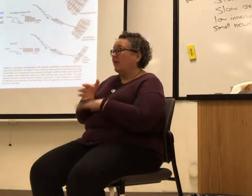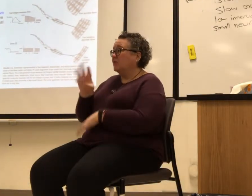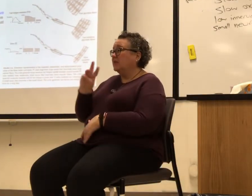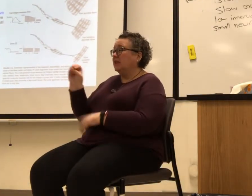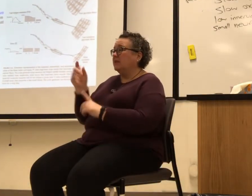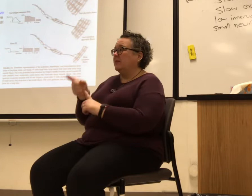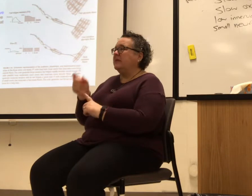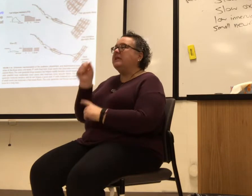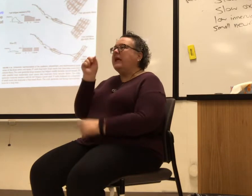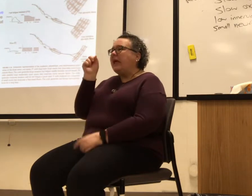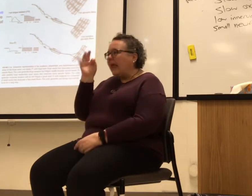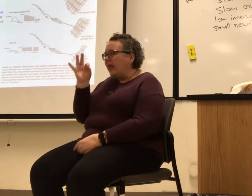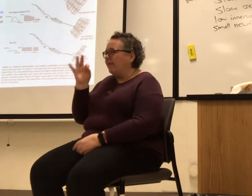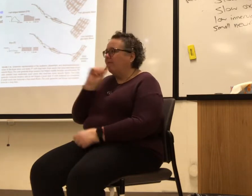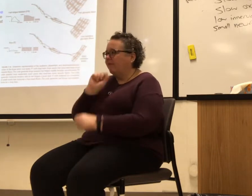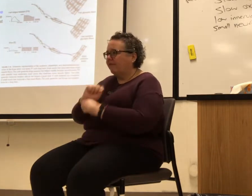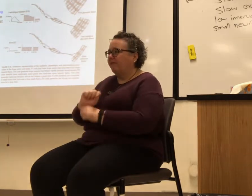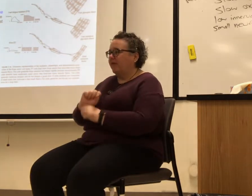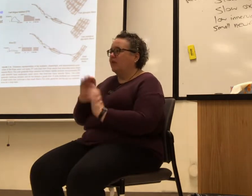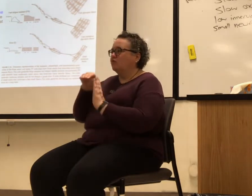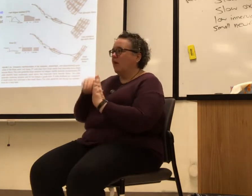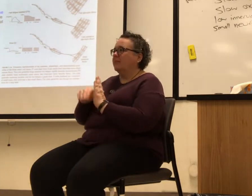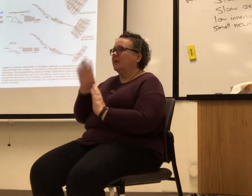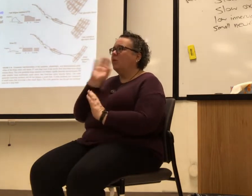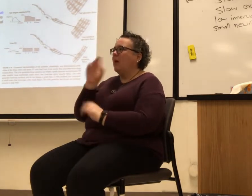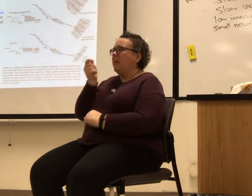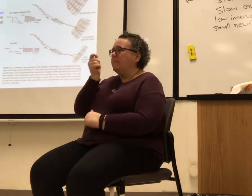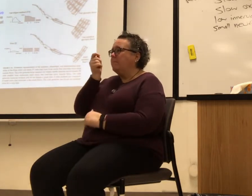Maybe it drops off just a smidge.